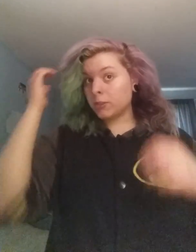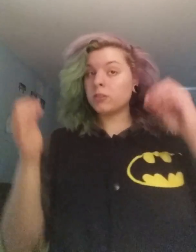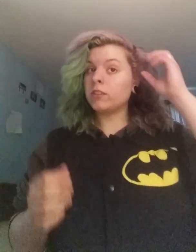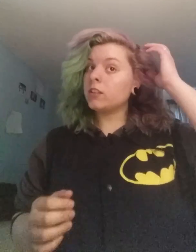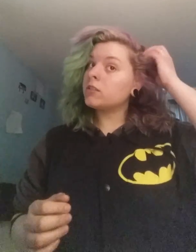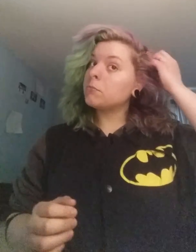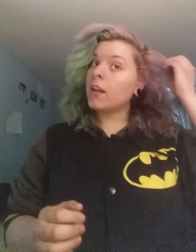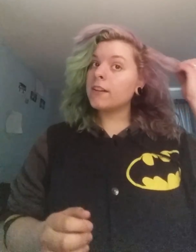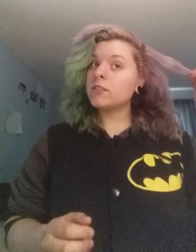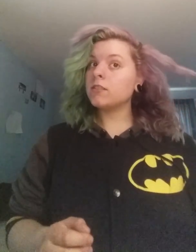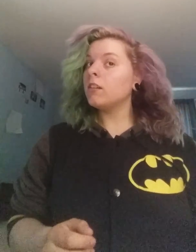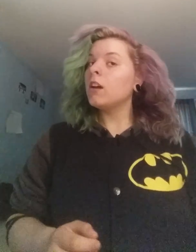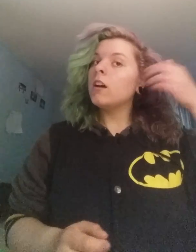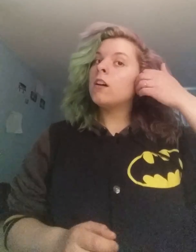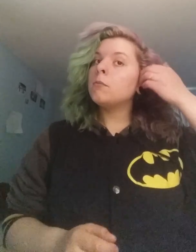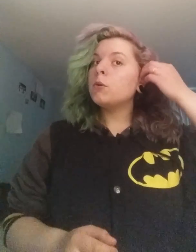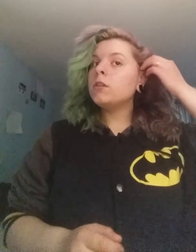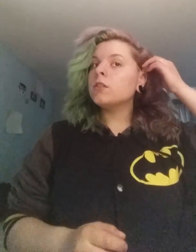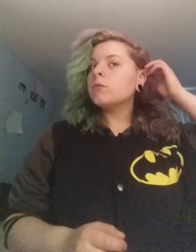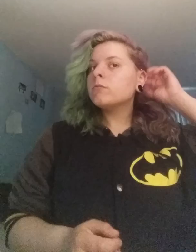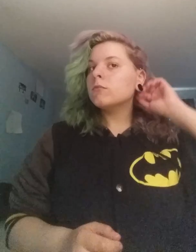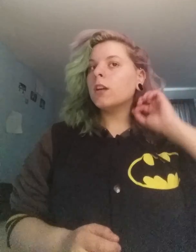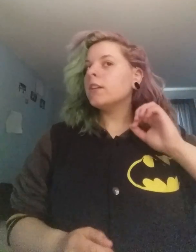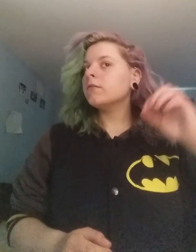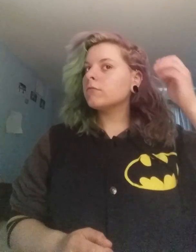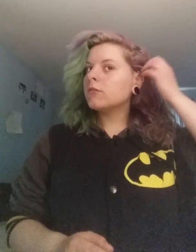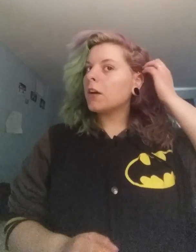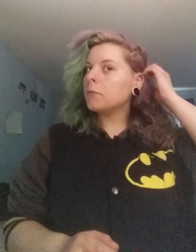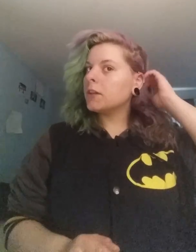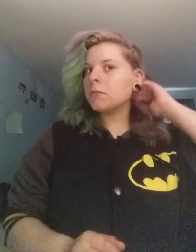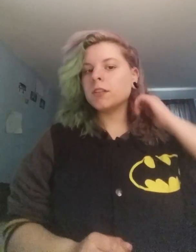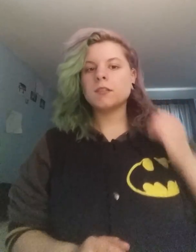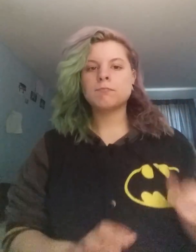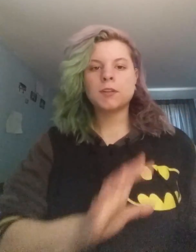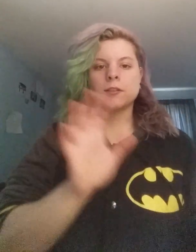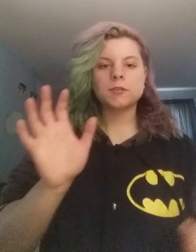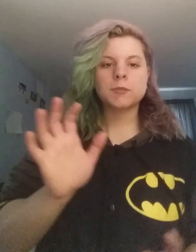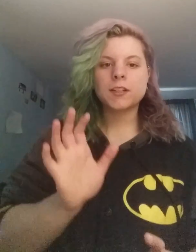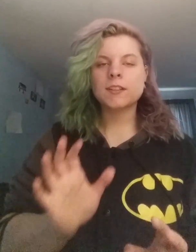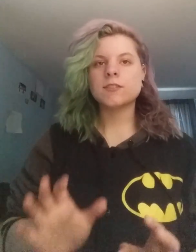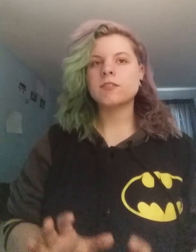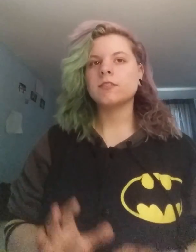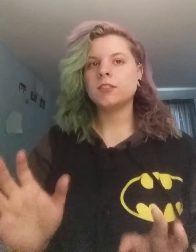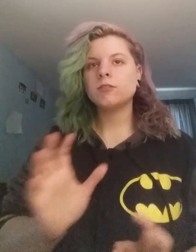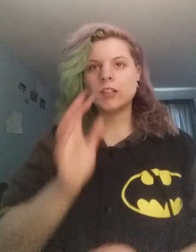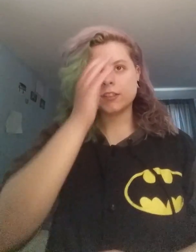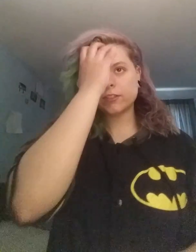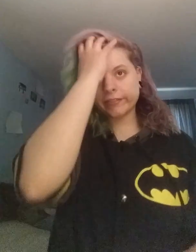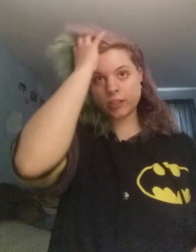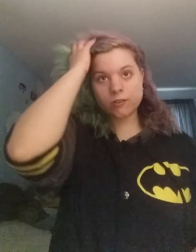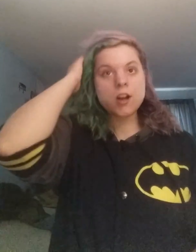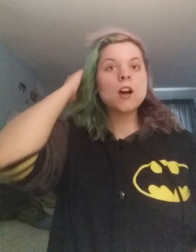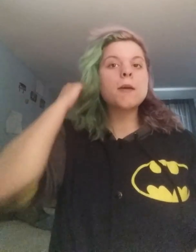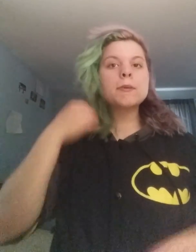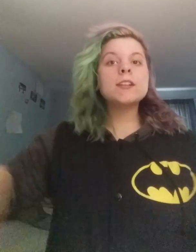grandmother likes to blast it but you know and i may be playing with my hair constantly throughout this video but